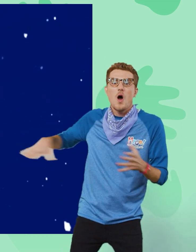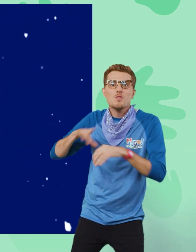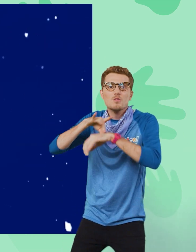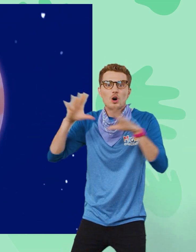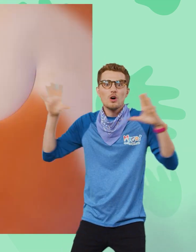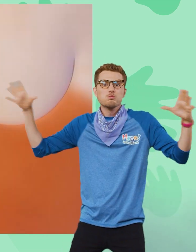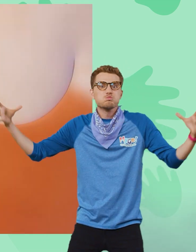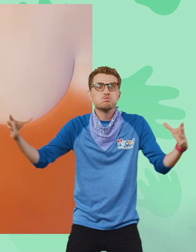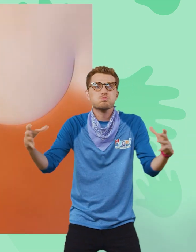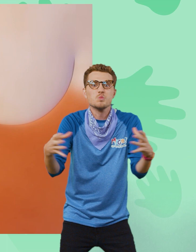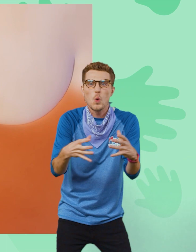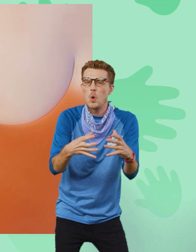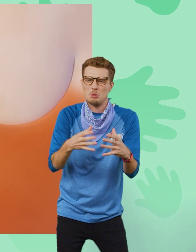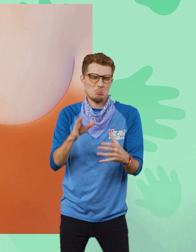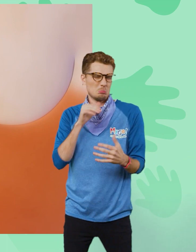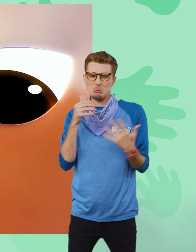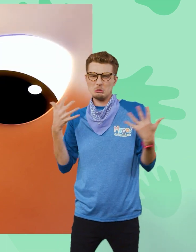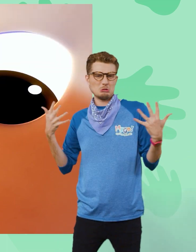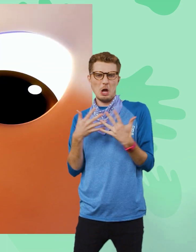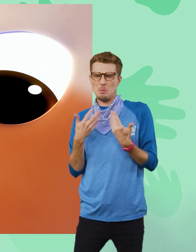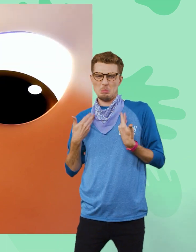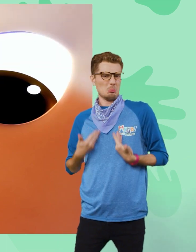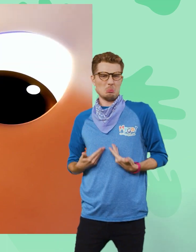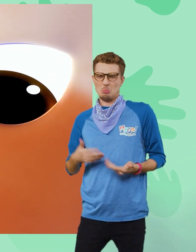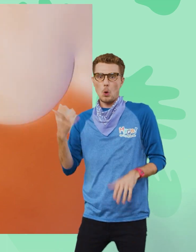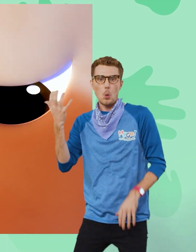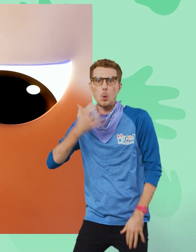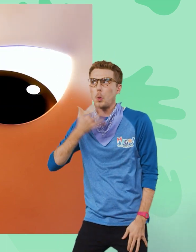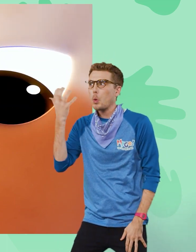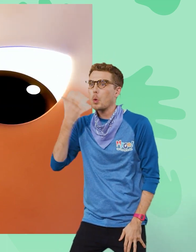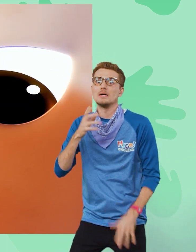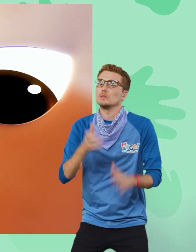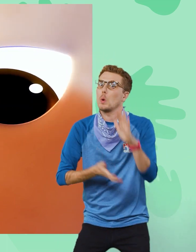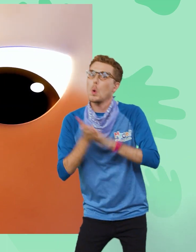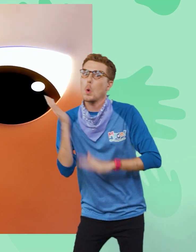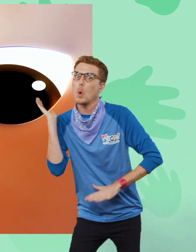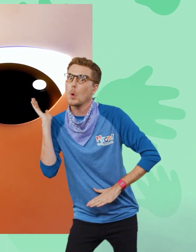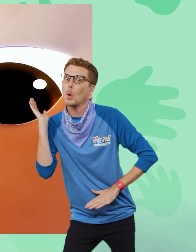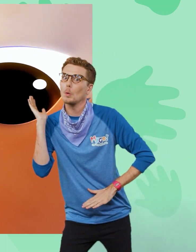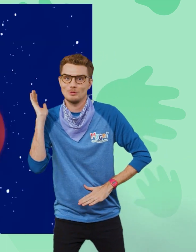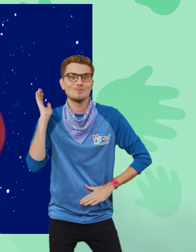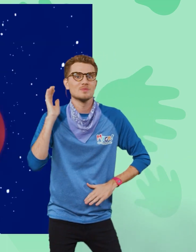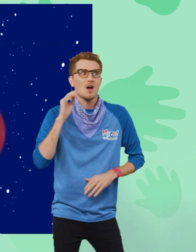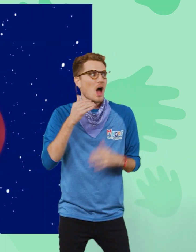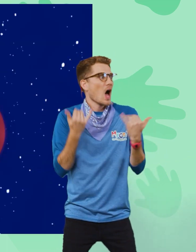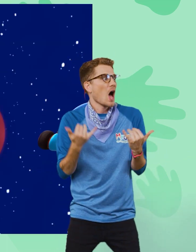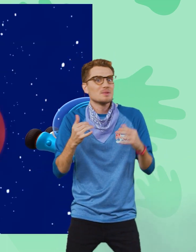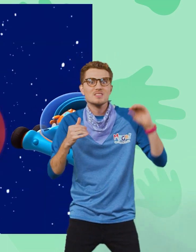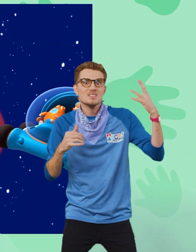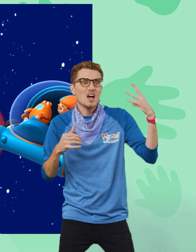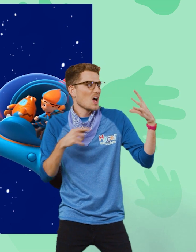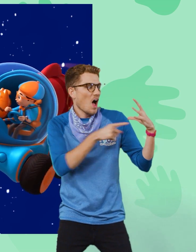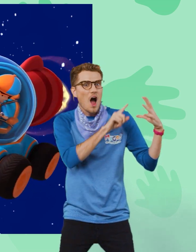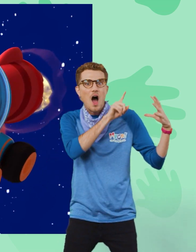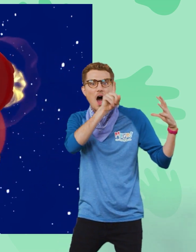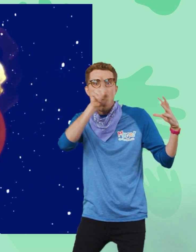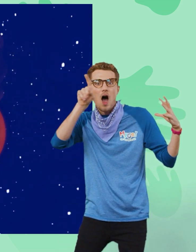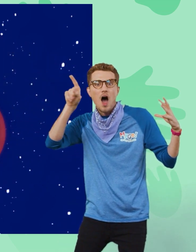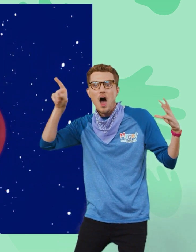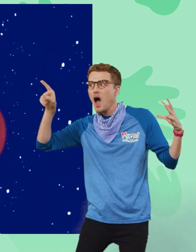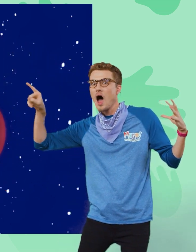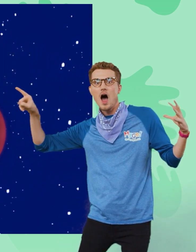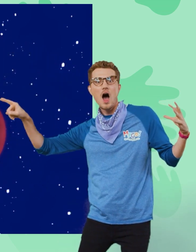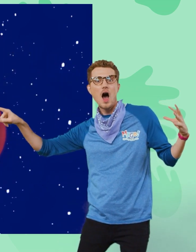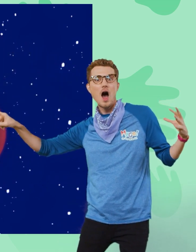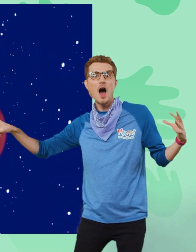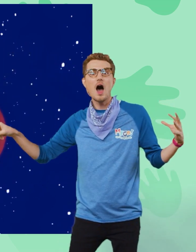planets combined. He doesn't scare me, though. Whoa! We should go! We sure are a long way from the